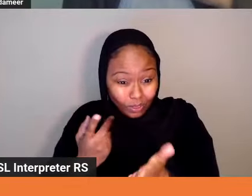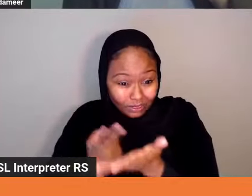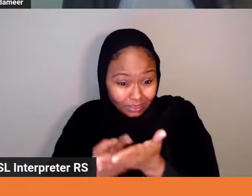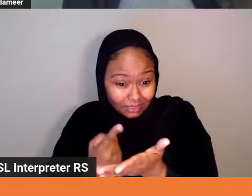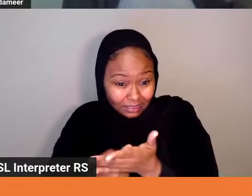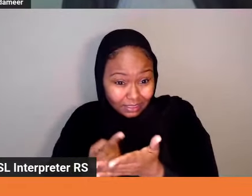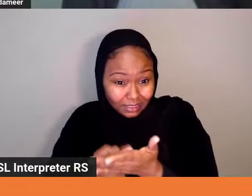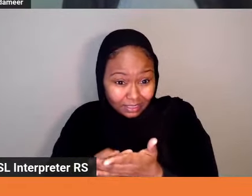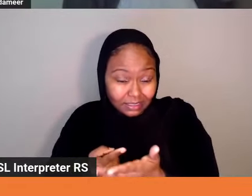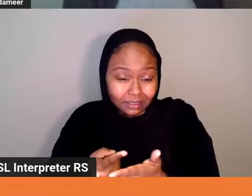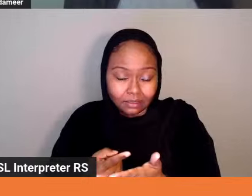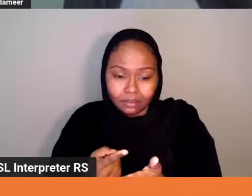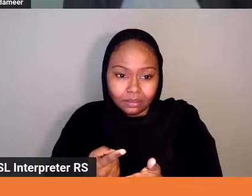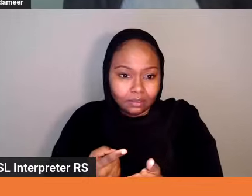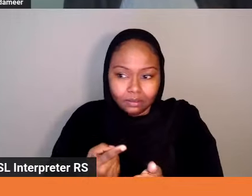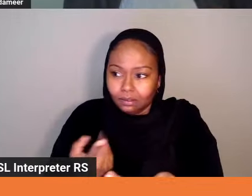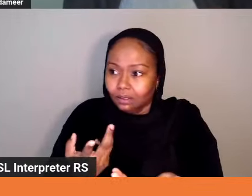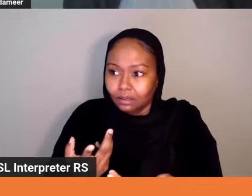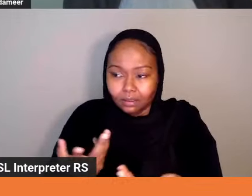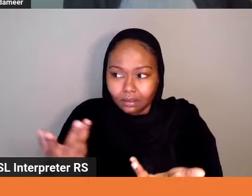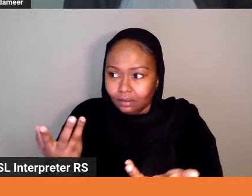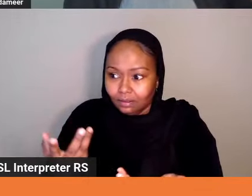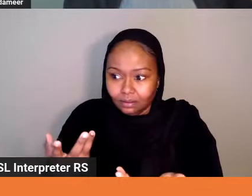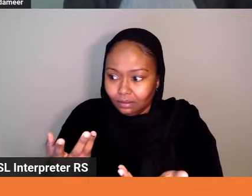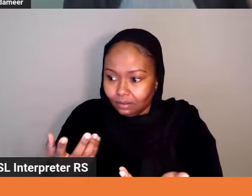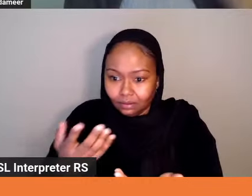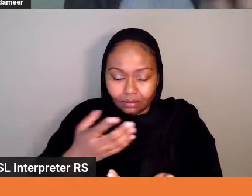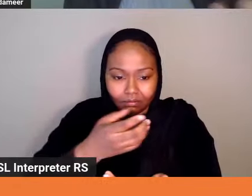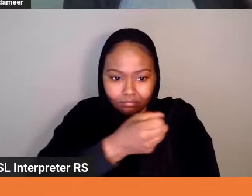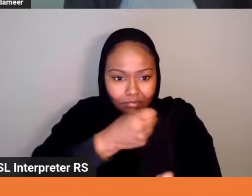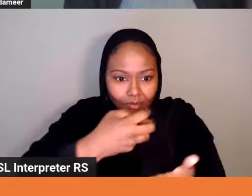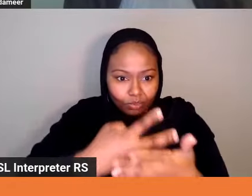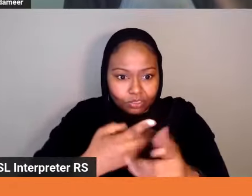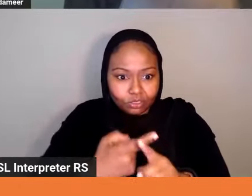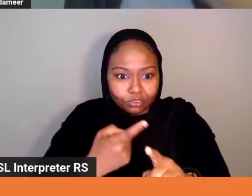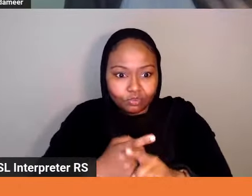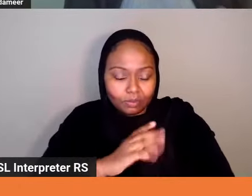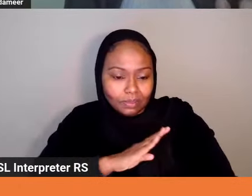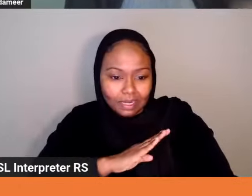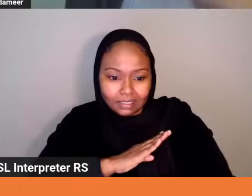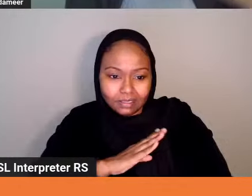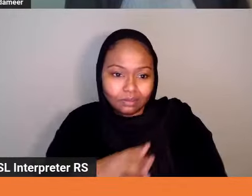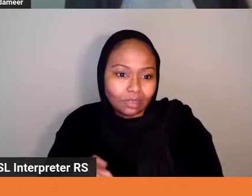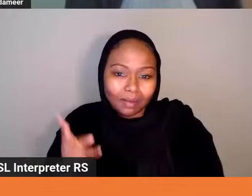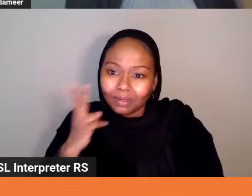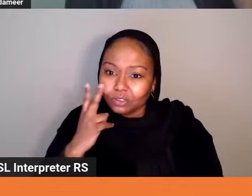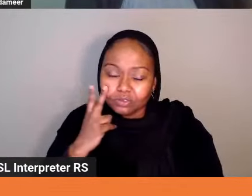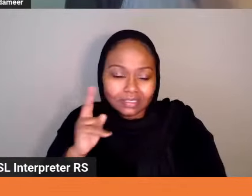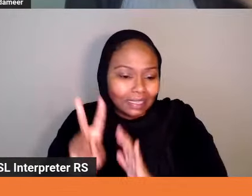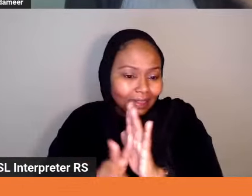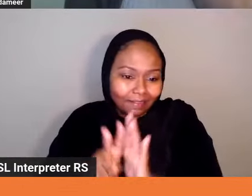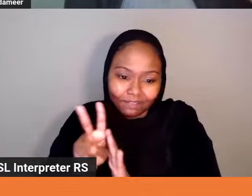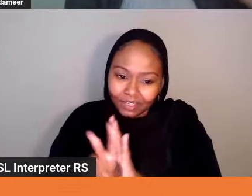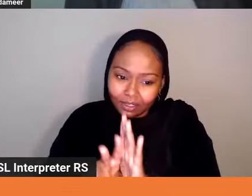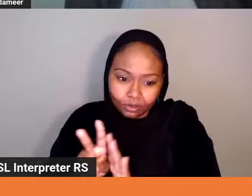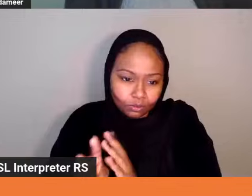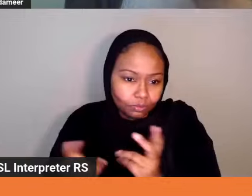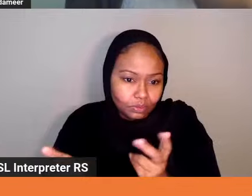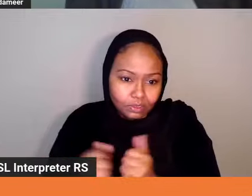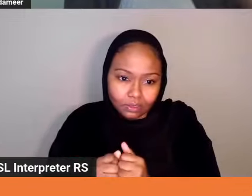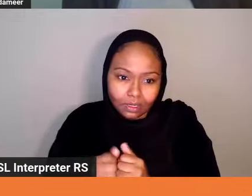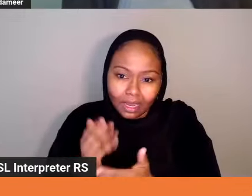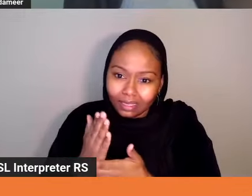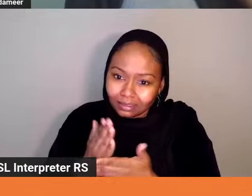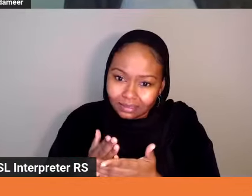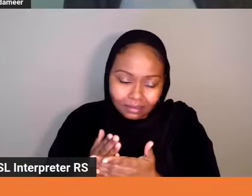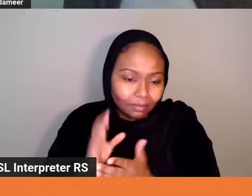this is really like the videos, and I'm sure lots of you saw part of the pictures